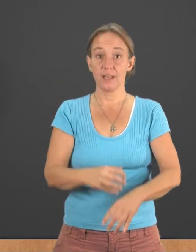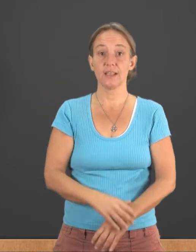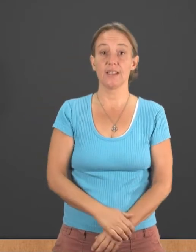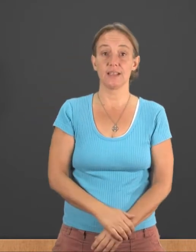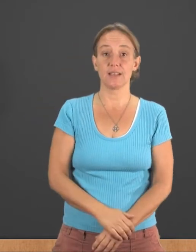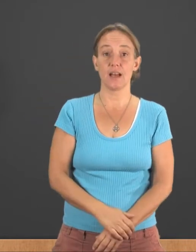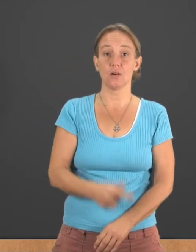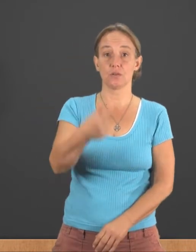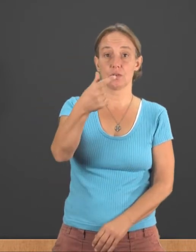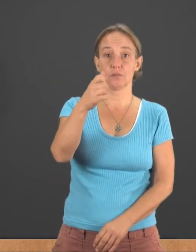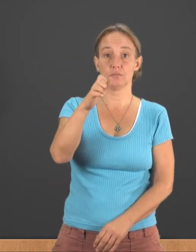get out.